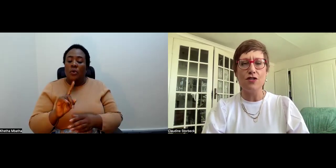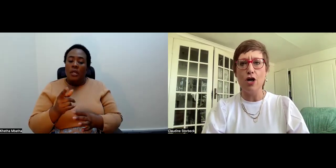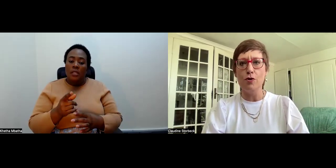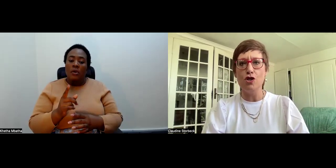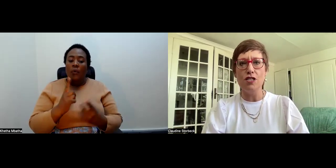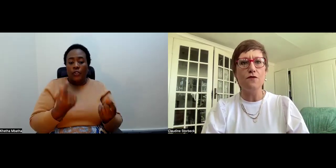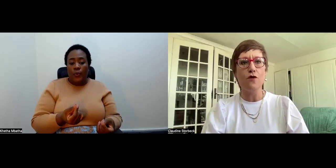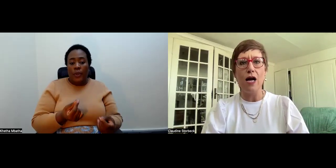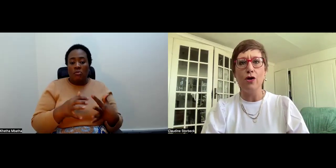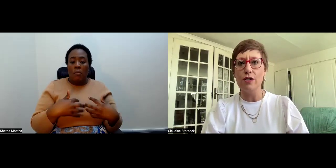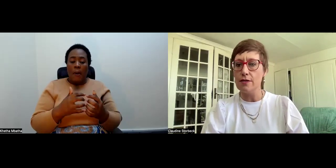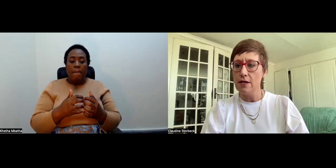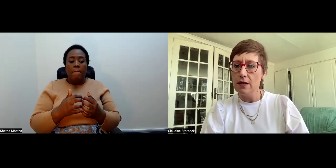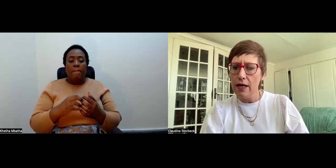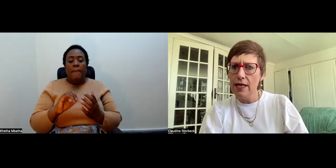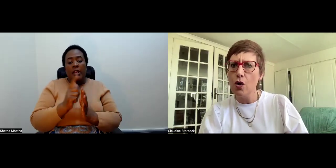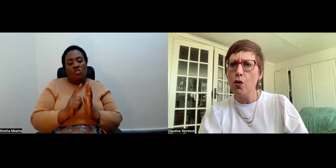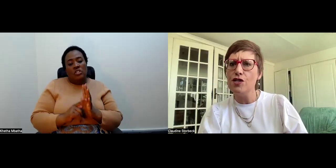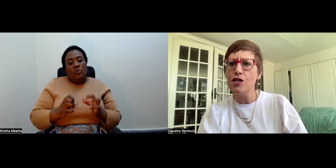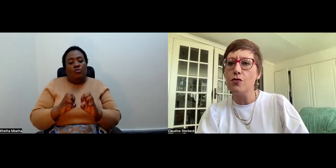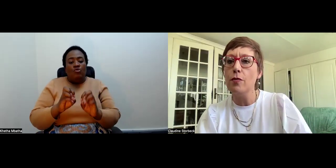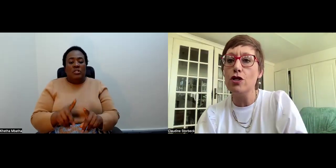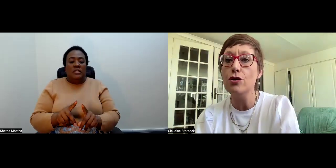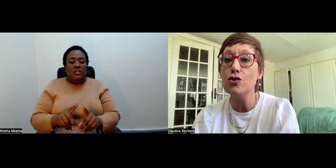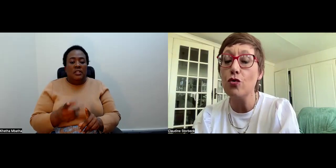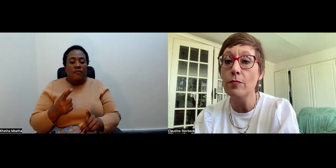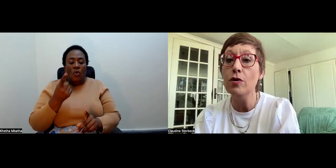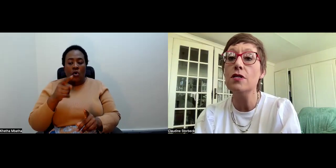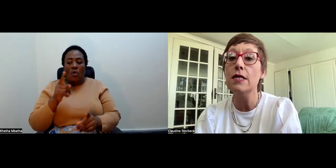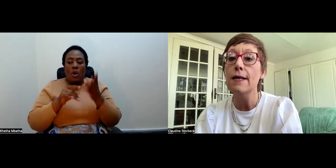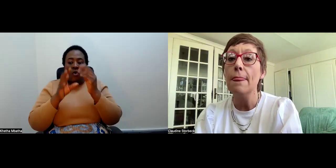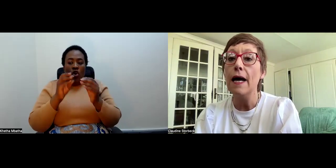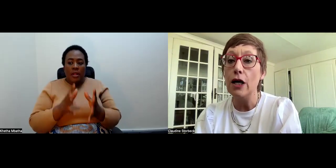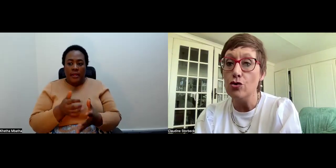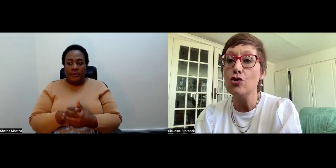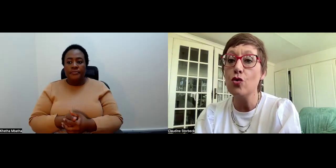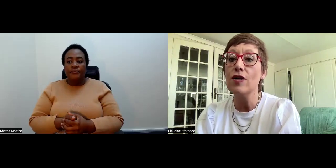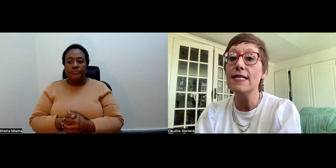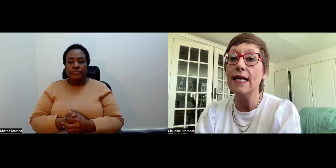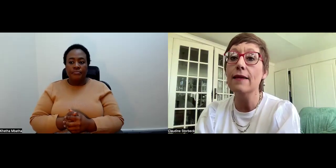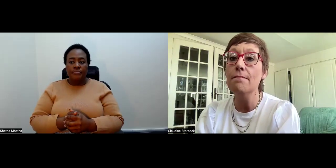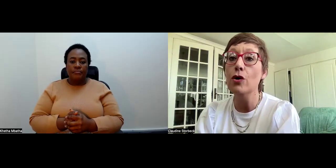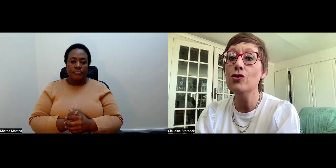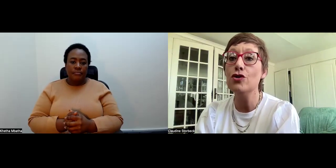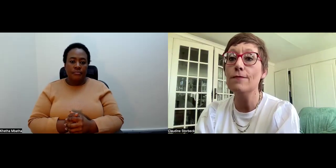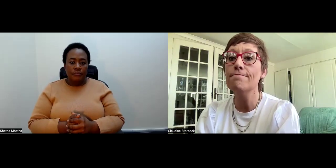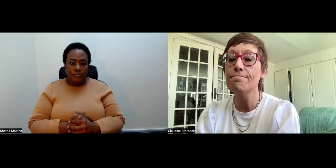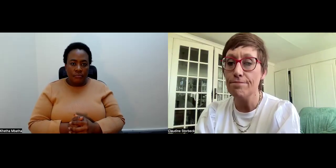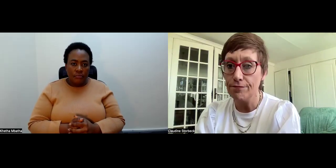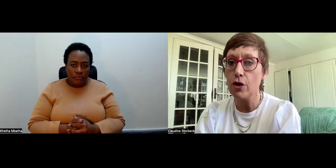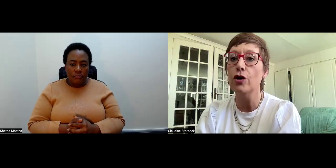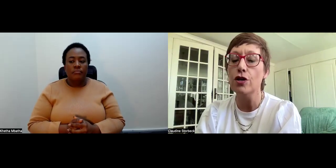those literacy opportunities for our learners? Any questions? We mostly use storybooks. I use storytelling the